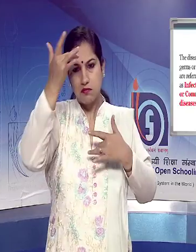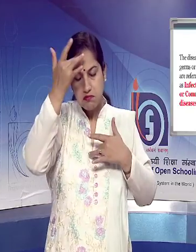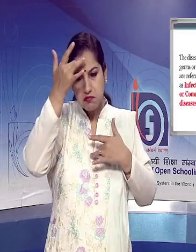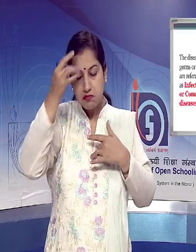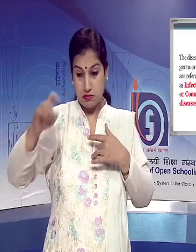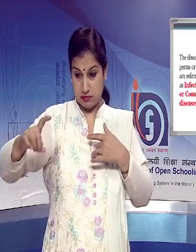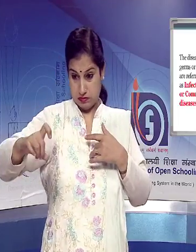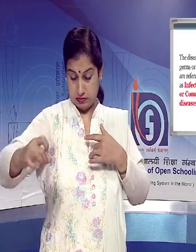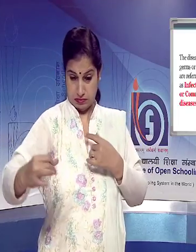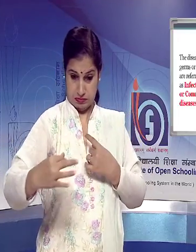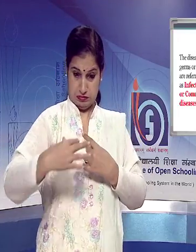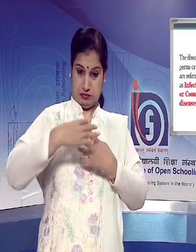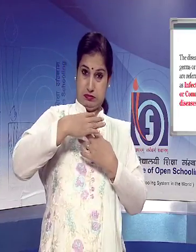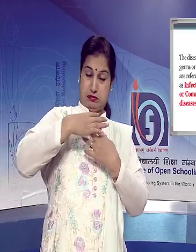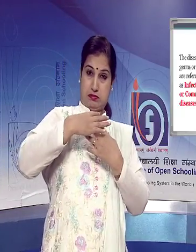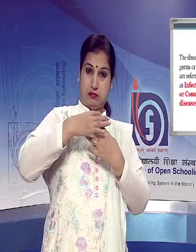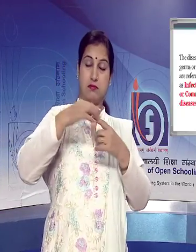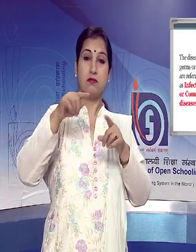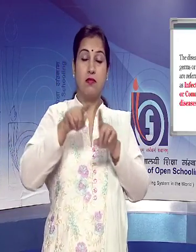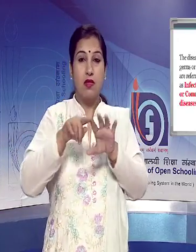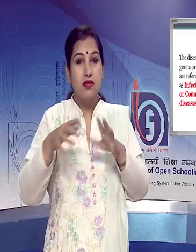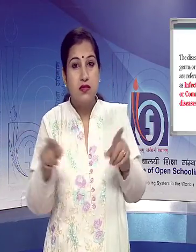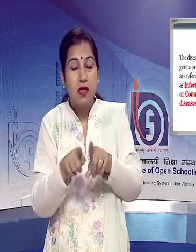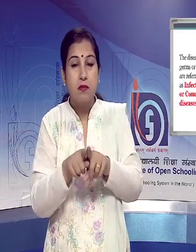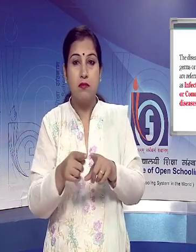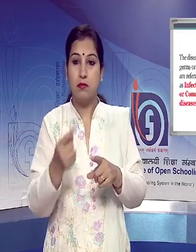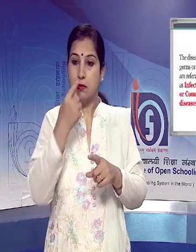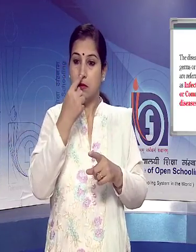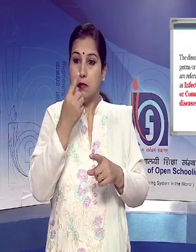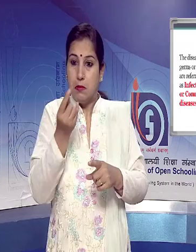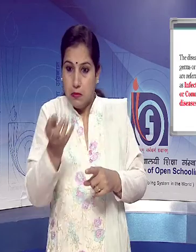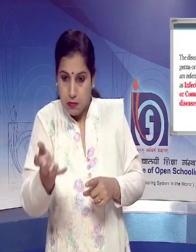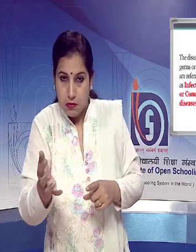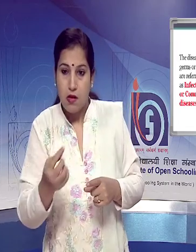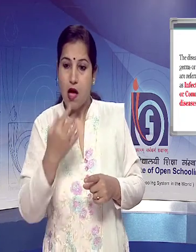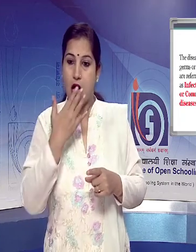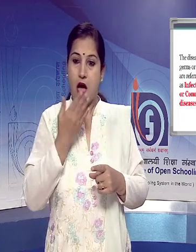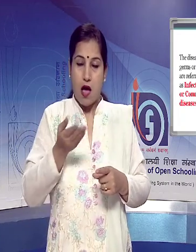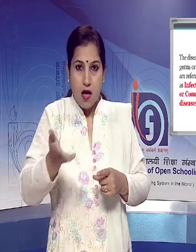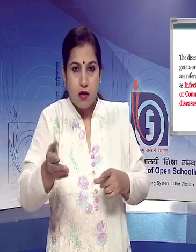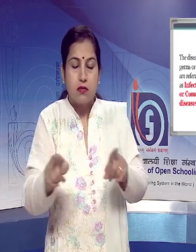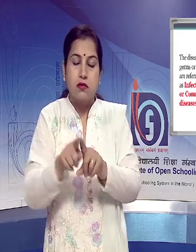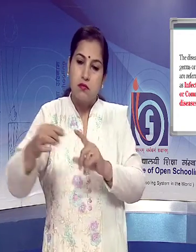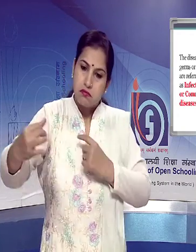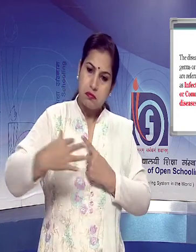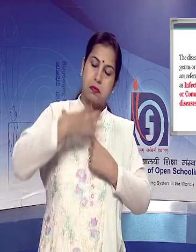microorganisms are referred as infectious disease or communicable